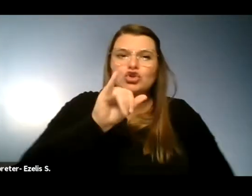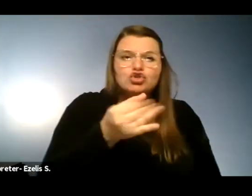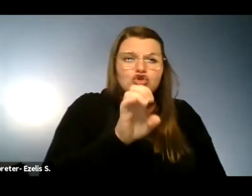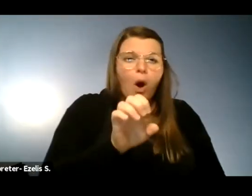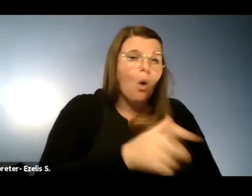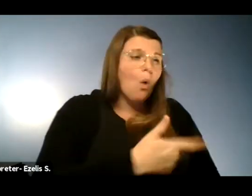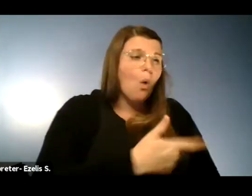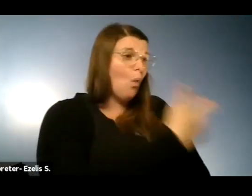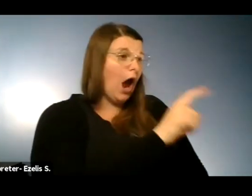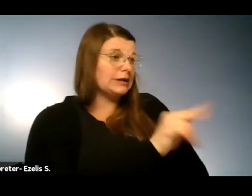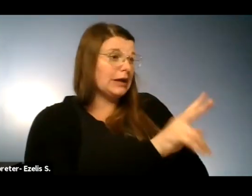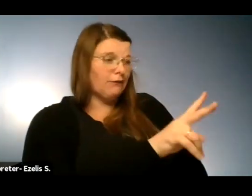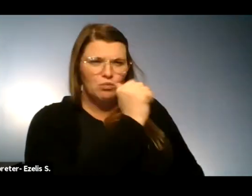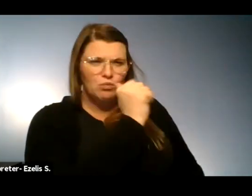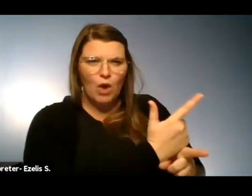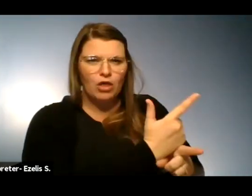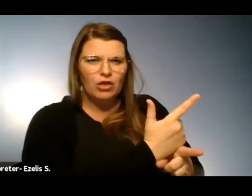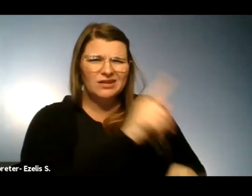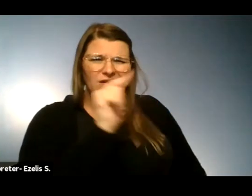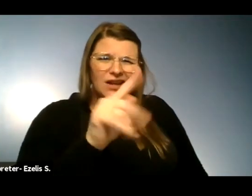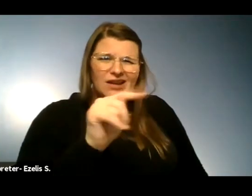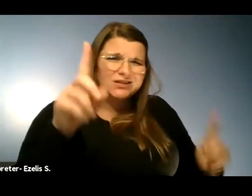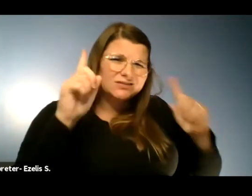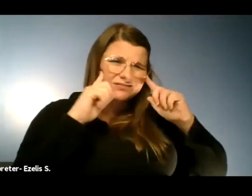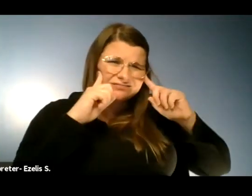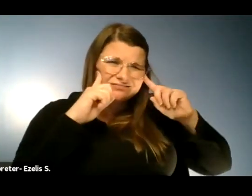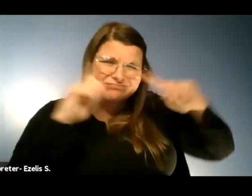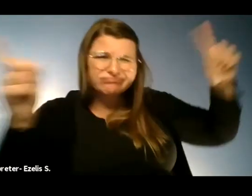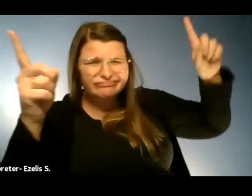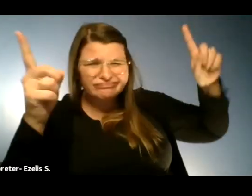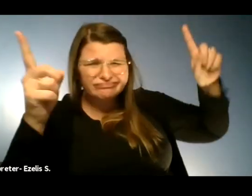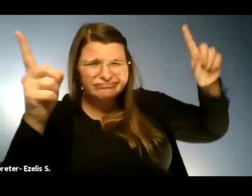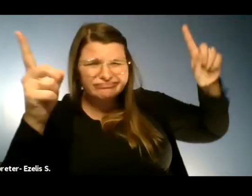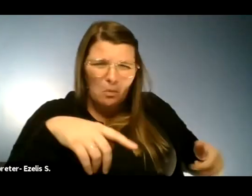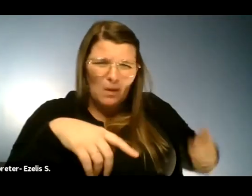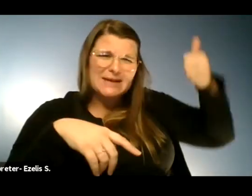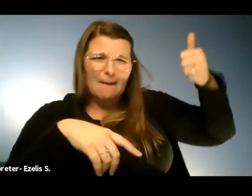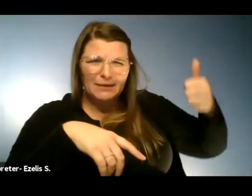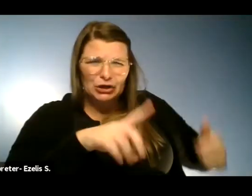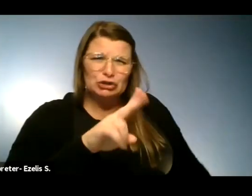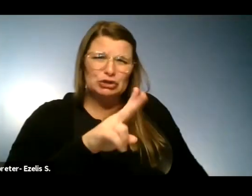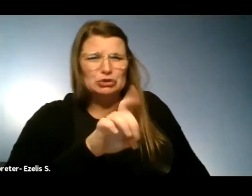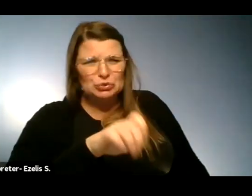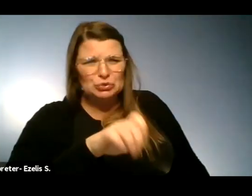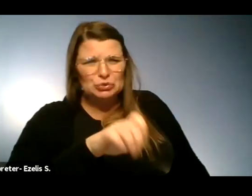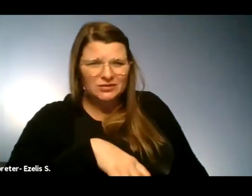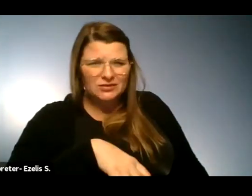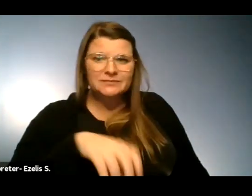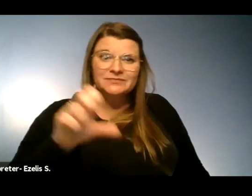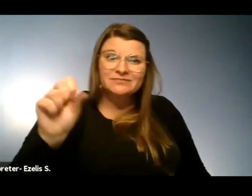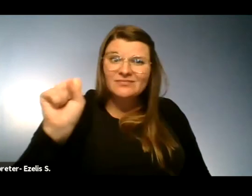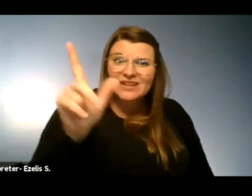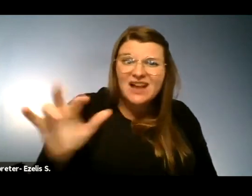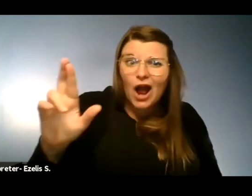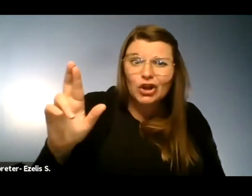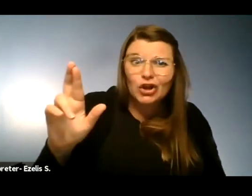TV. "The TV volume is what's up, dude." You suppose Skylar heard